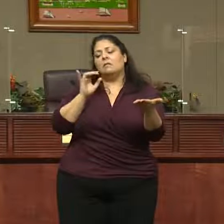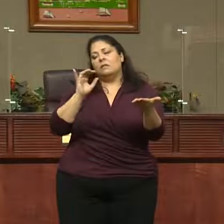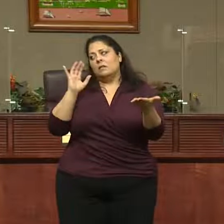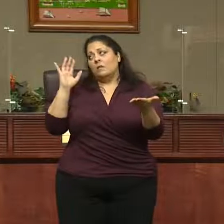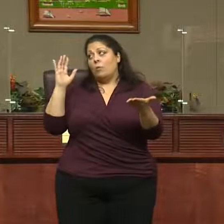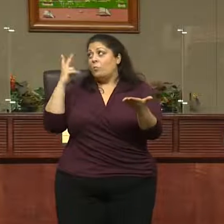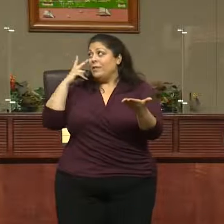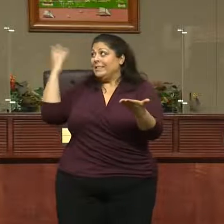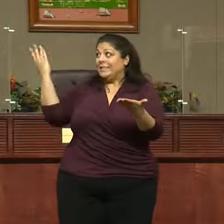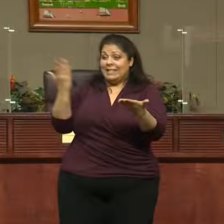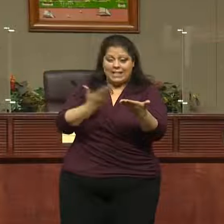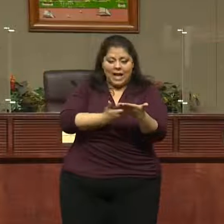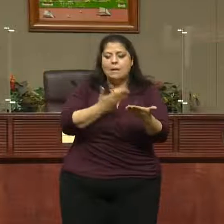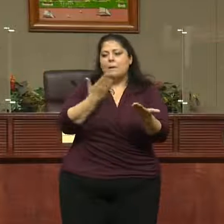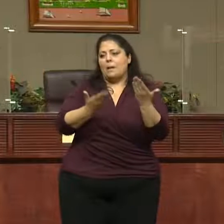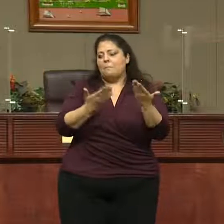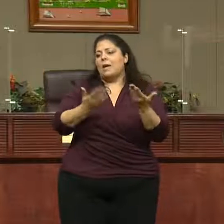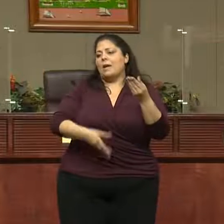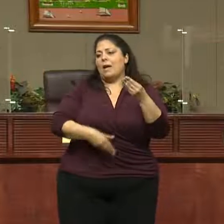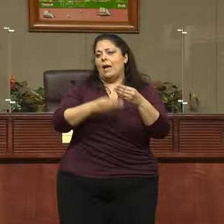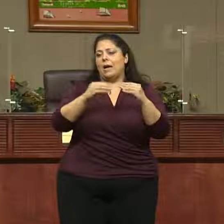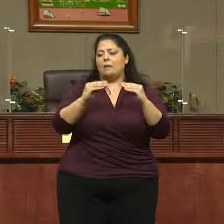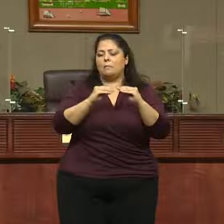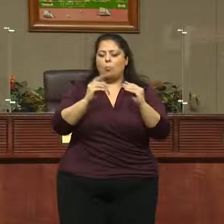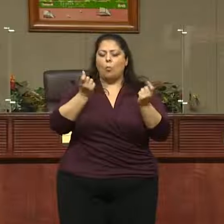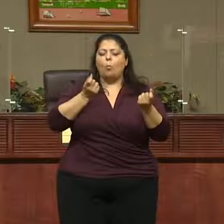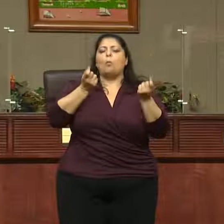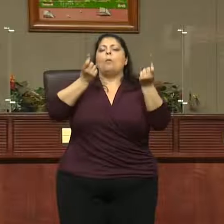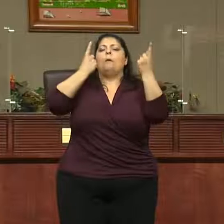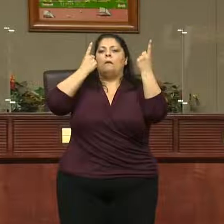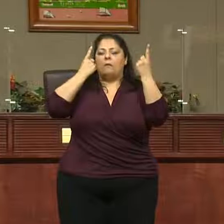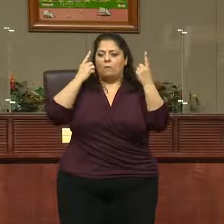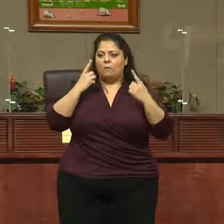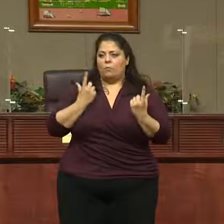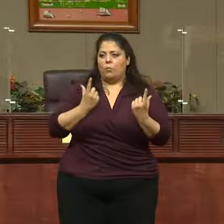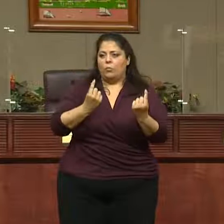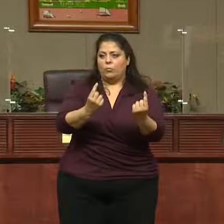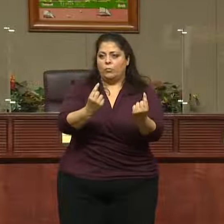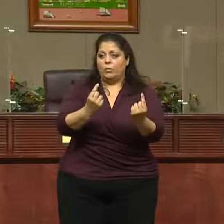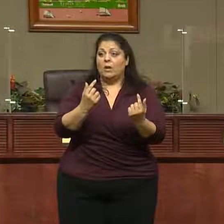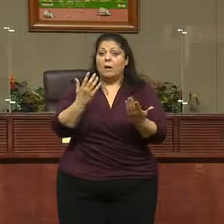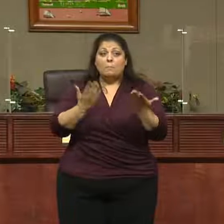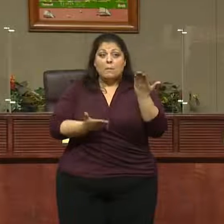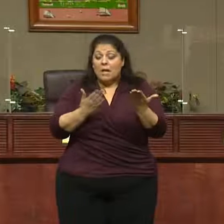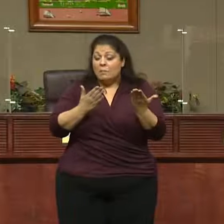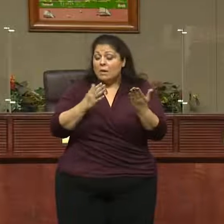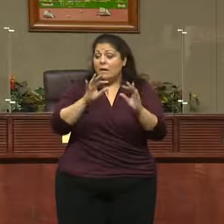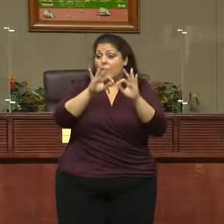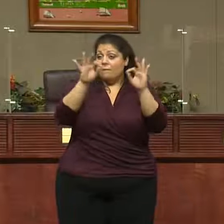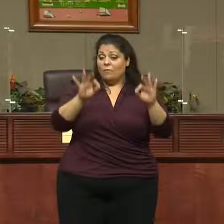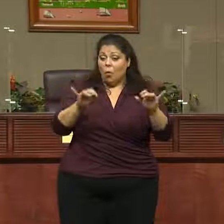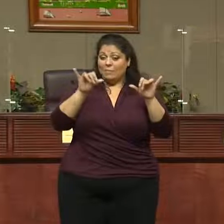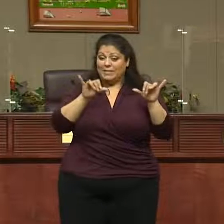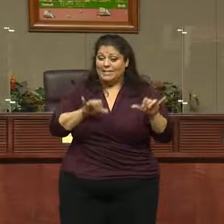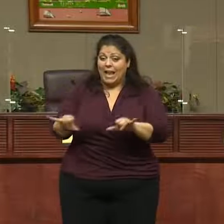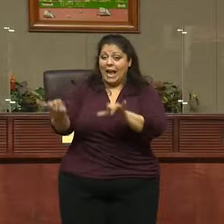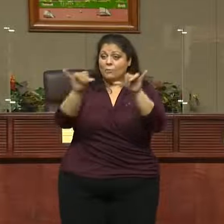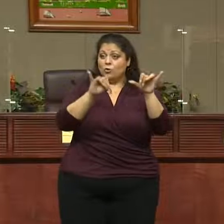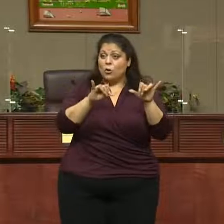and how easy we can do it. Maybe if we have a standardized form that people can show with